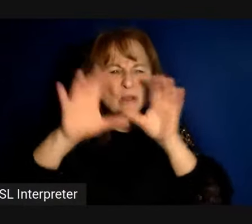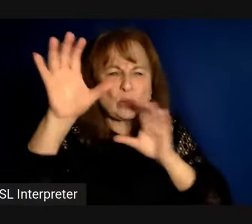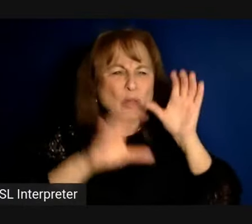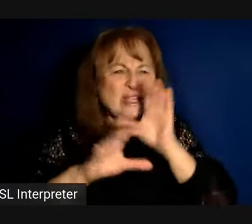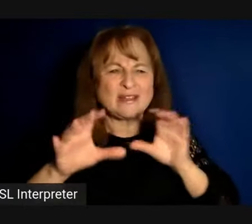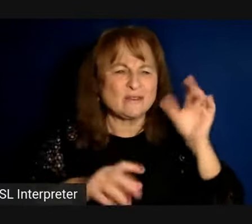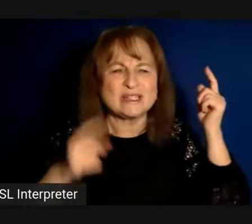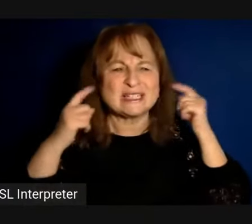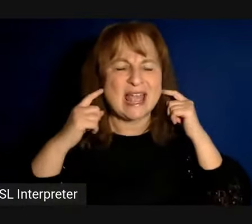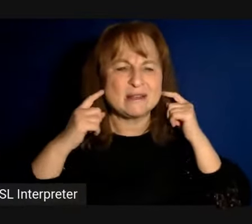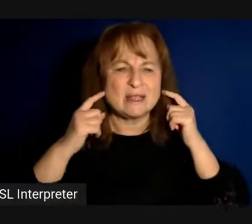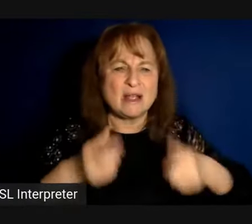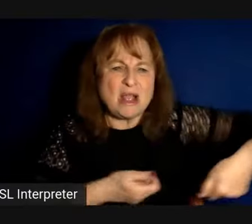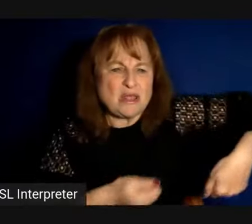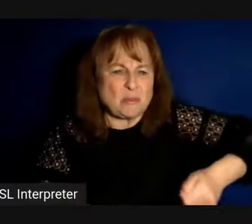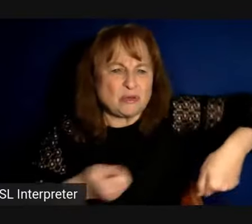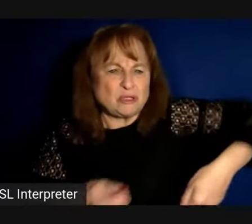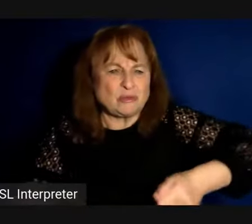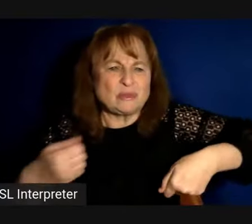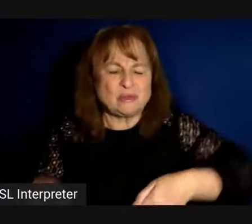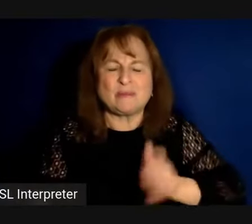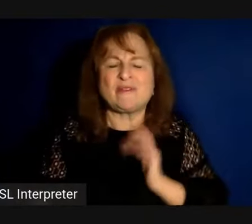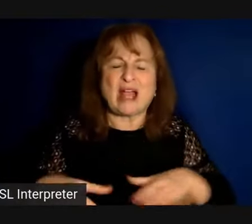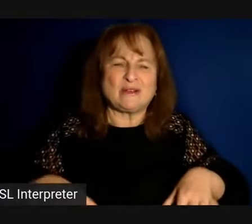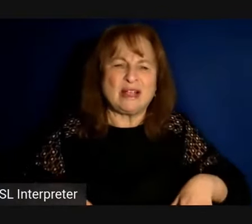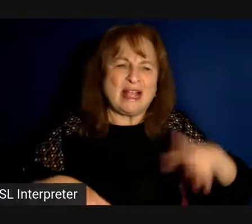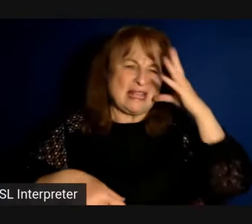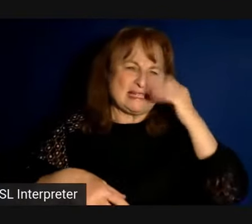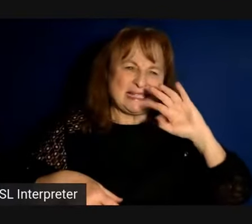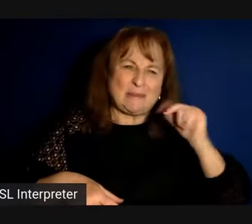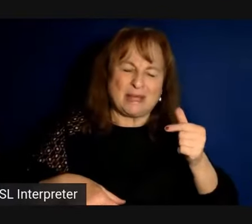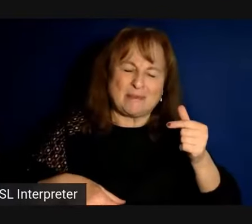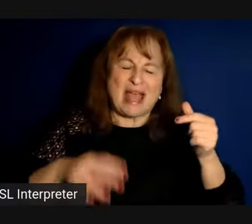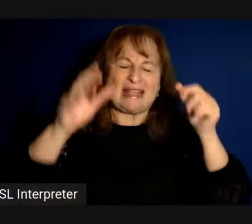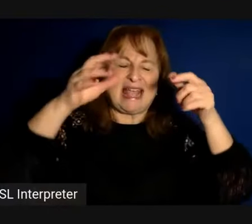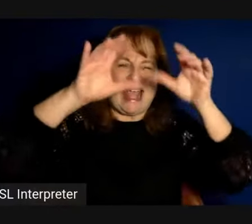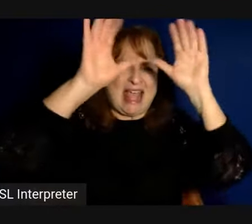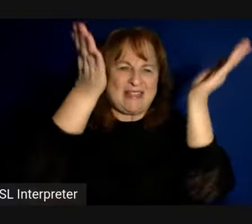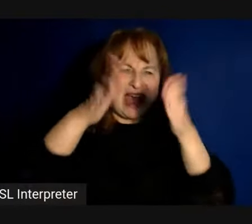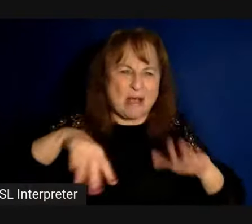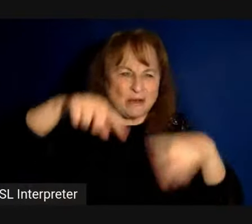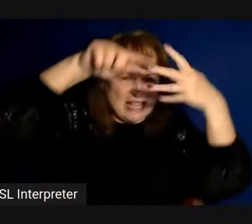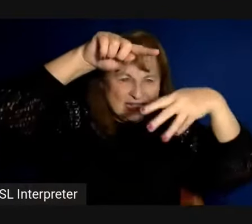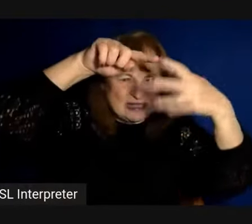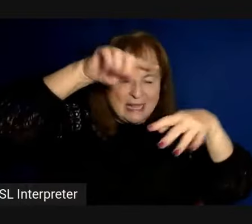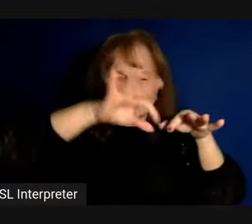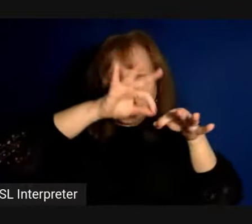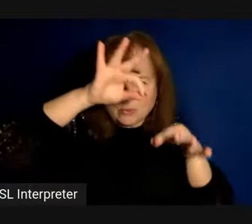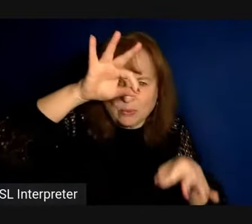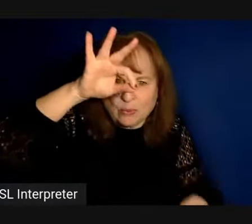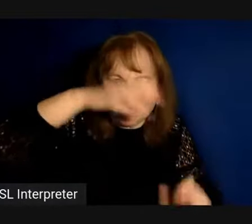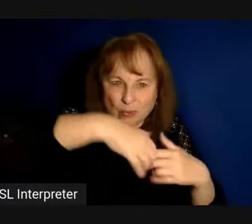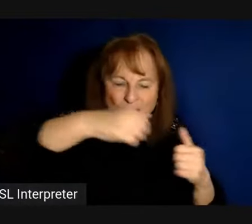the push broom sweep of our sleeping bags and the hourglass sand of their slow unzip I